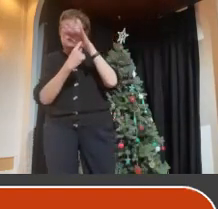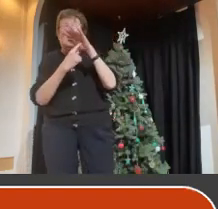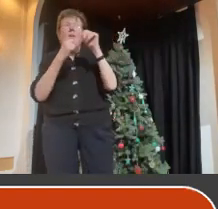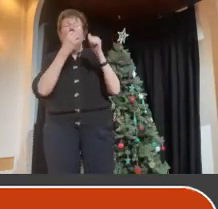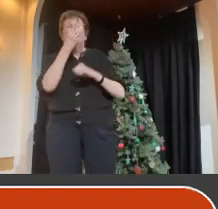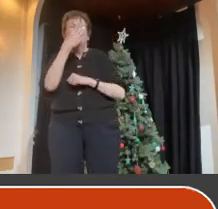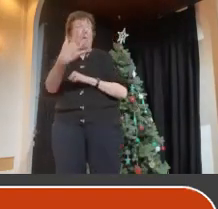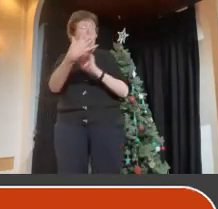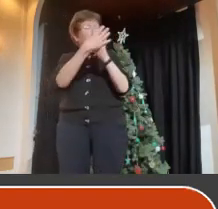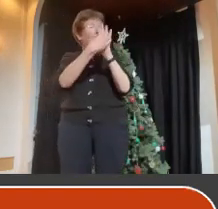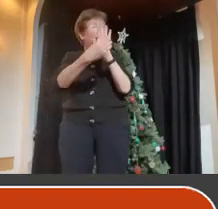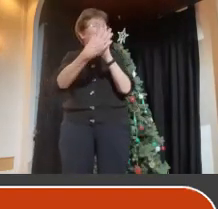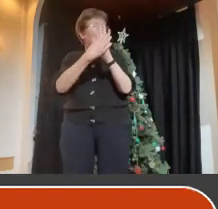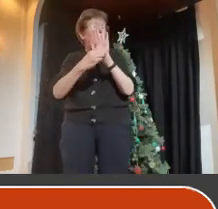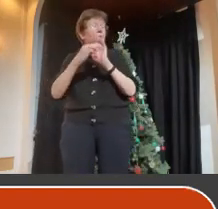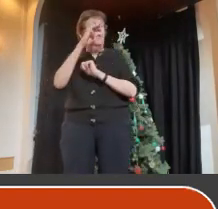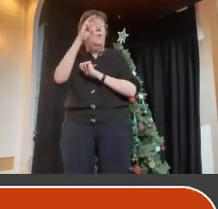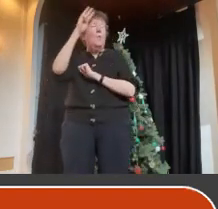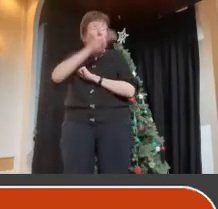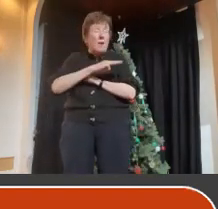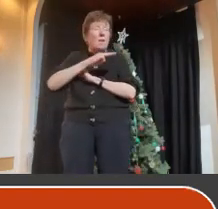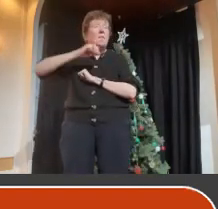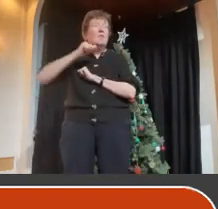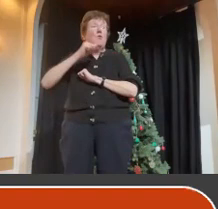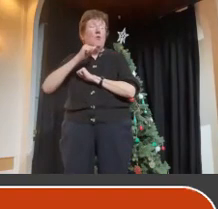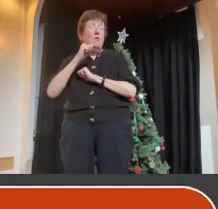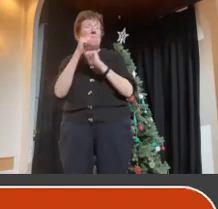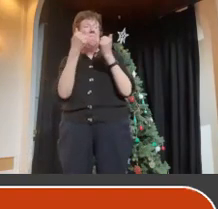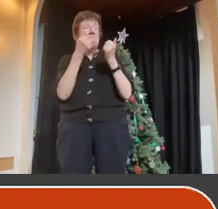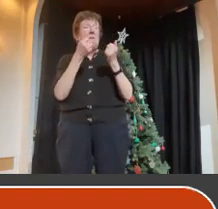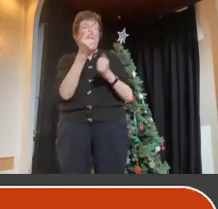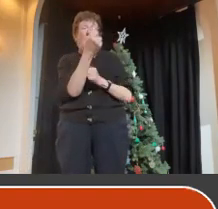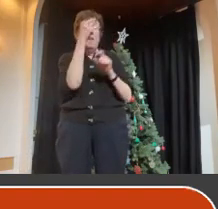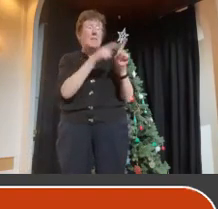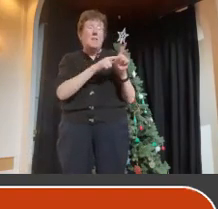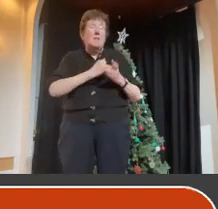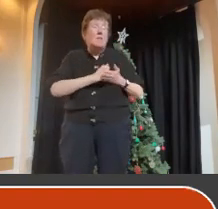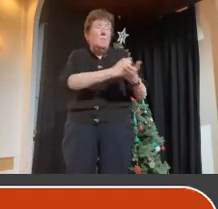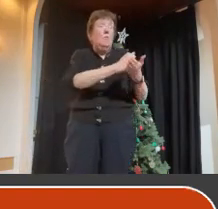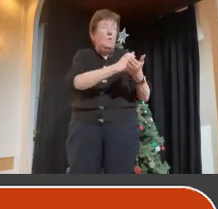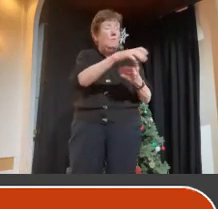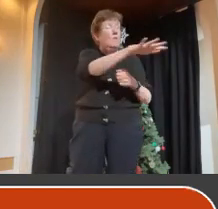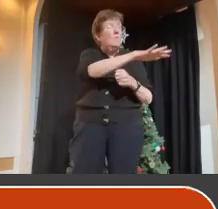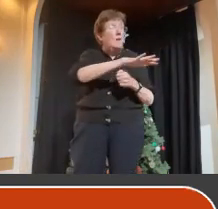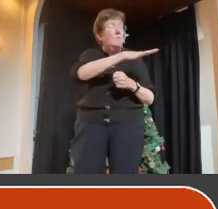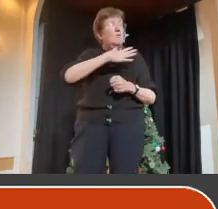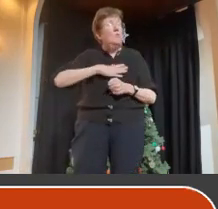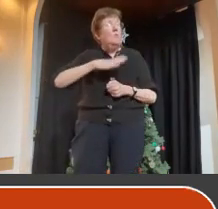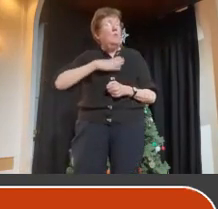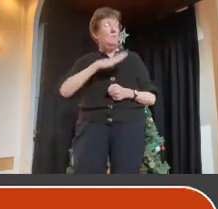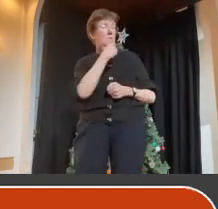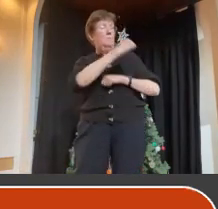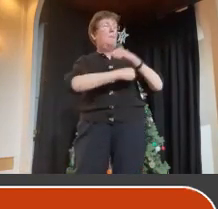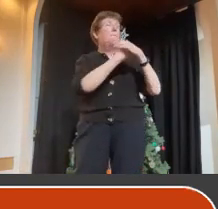And another finding that was very important, I think, is that fantastic example that you see in Wales and in Scotland, is that early